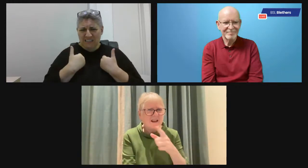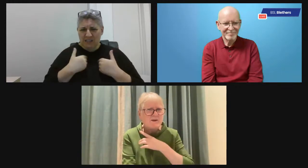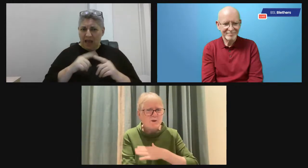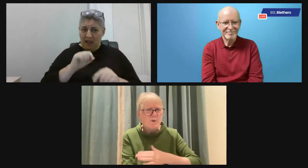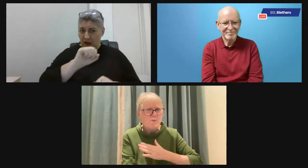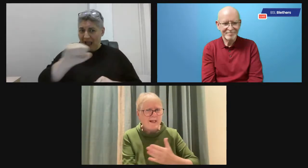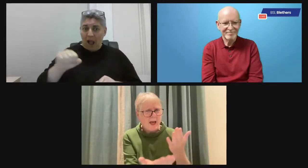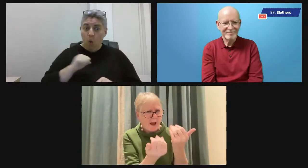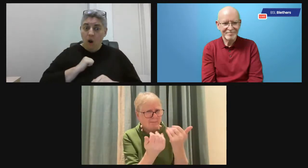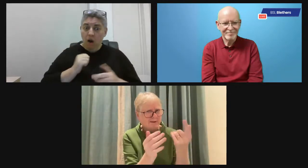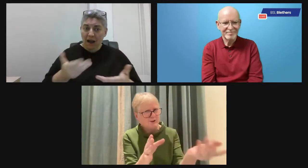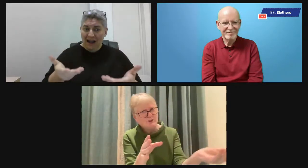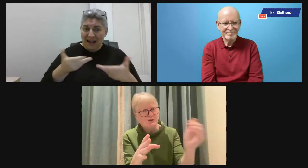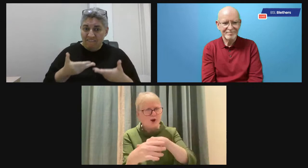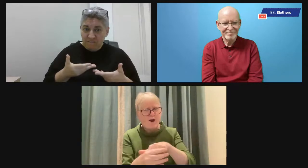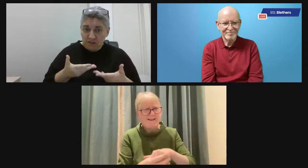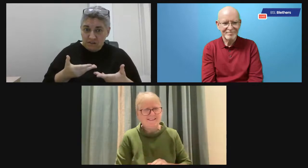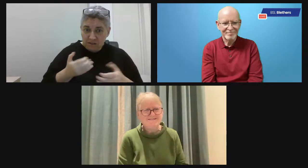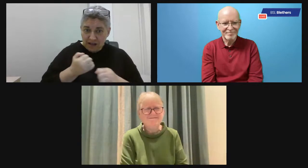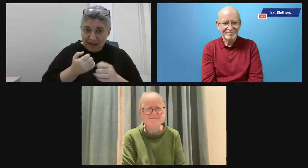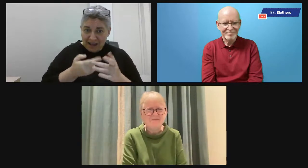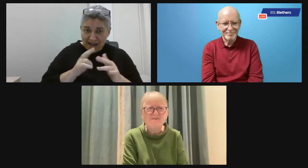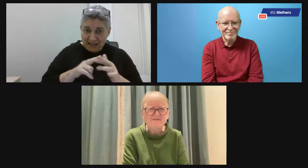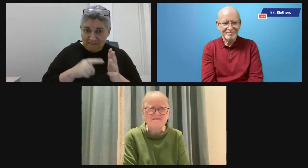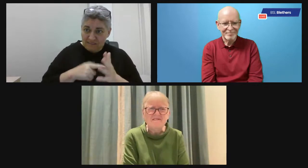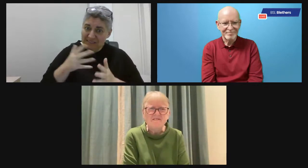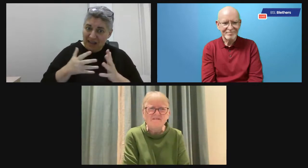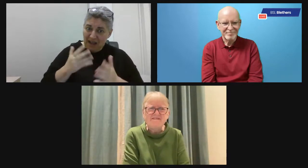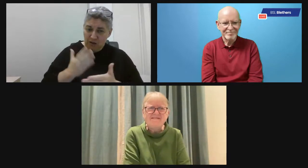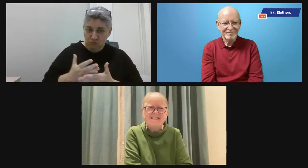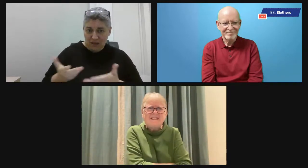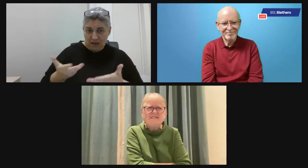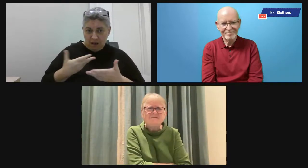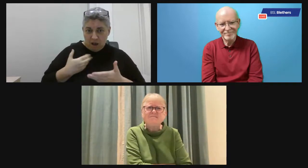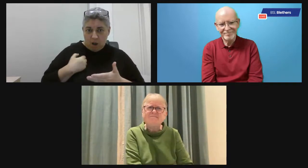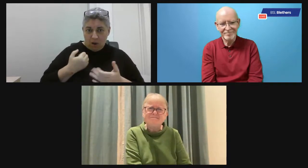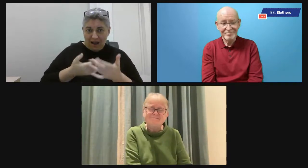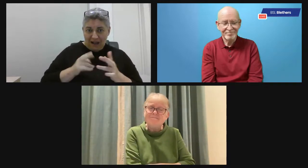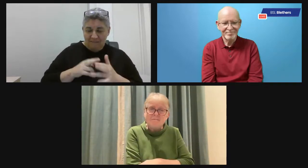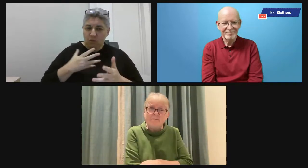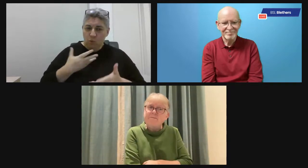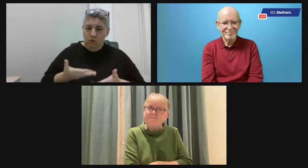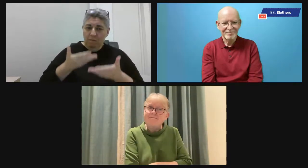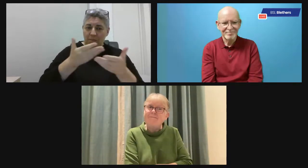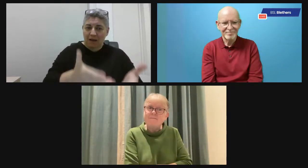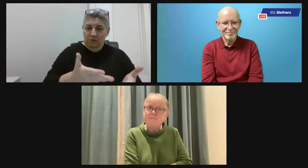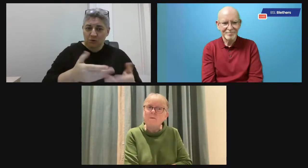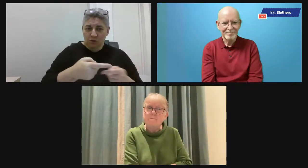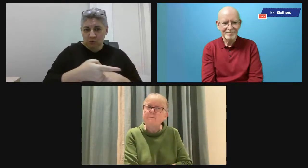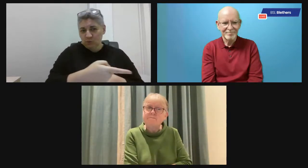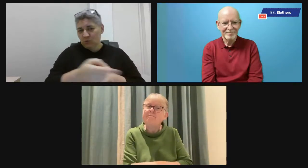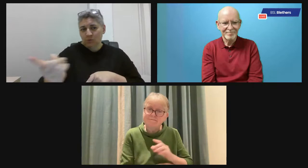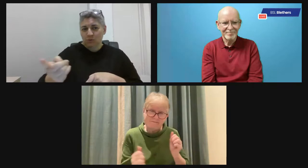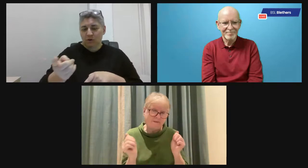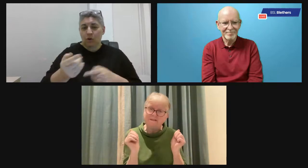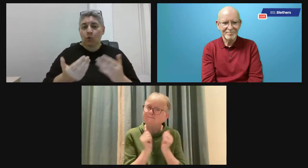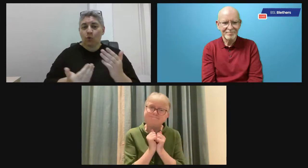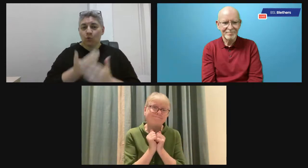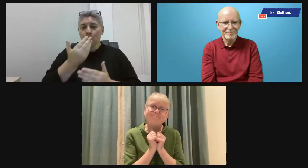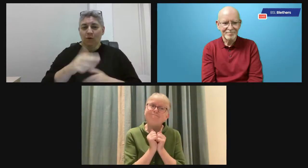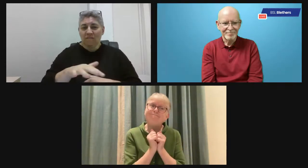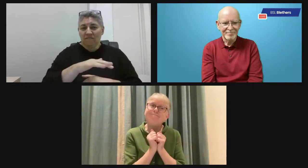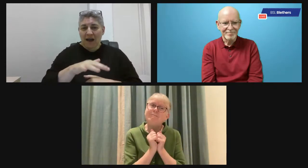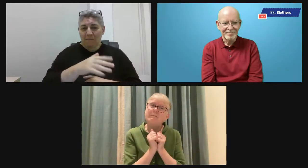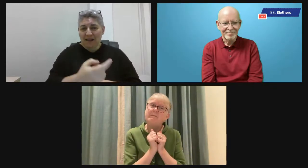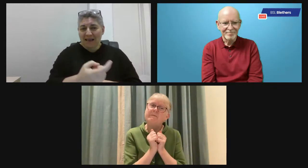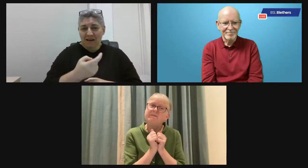here. Yes, And come and join us. Rich Come and join us. family and community will be there, and we want